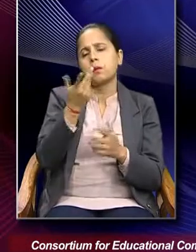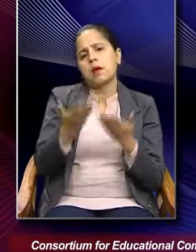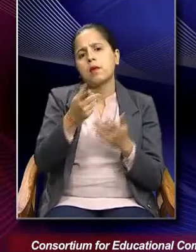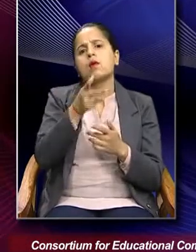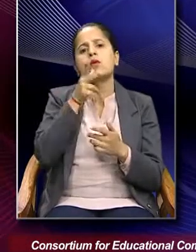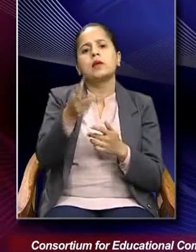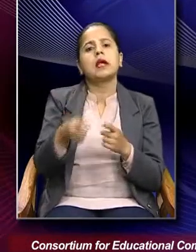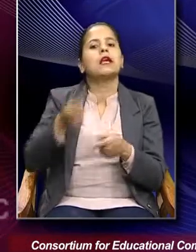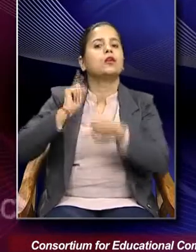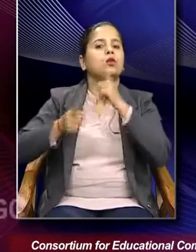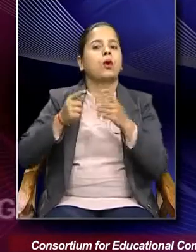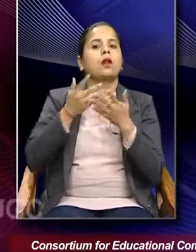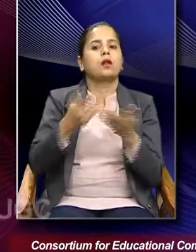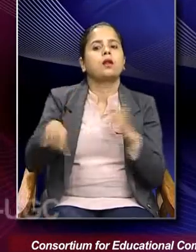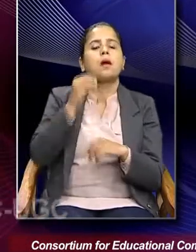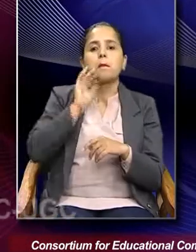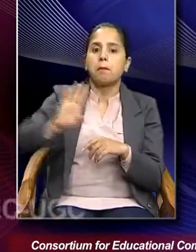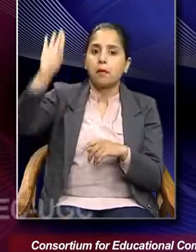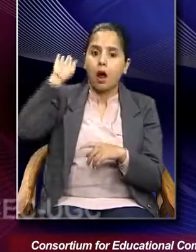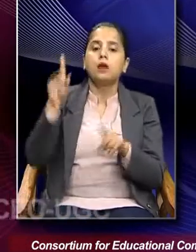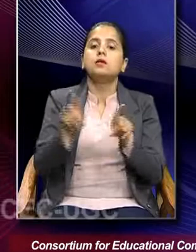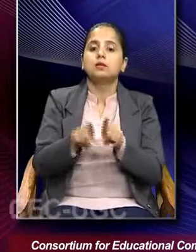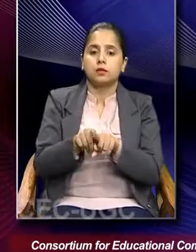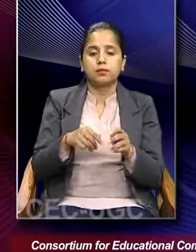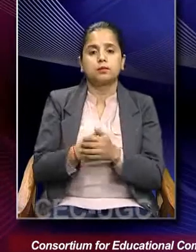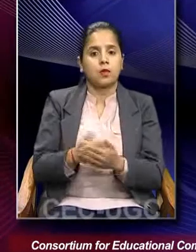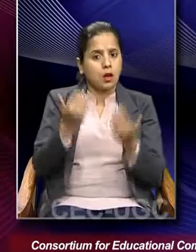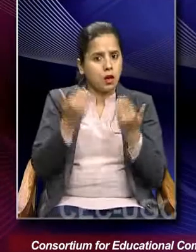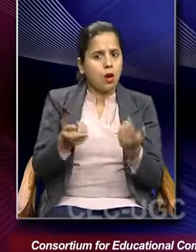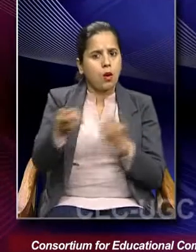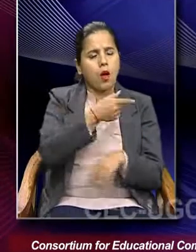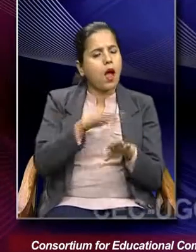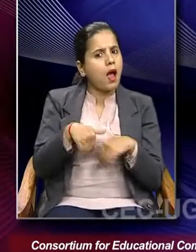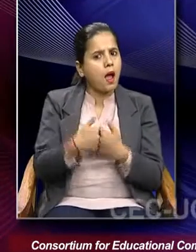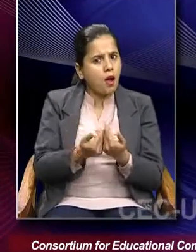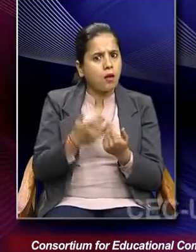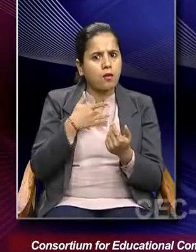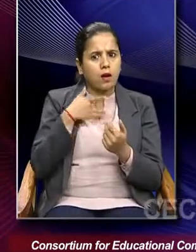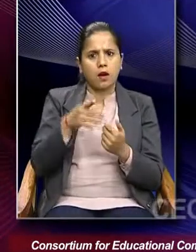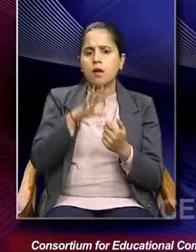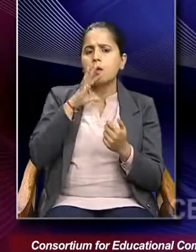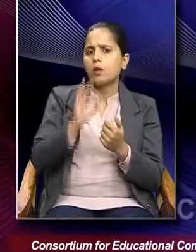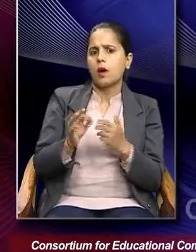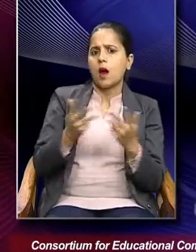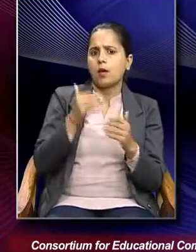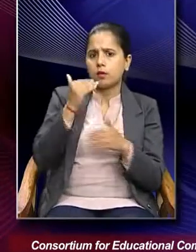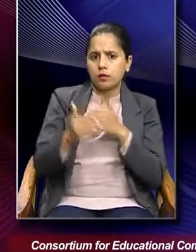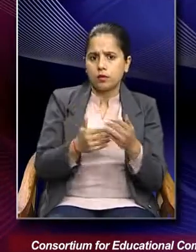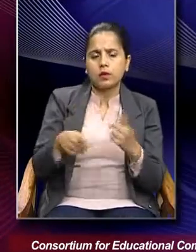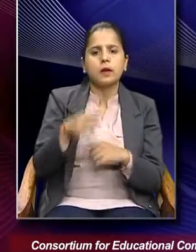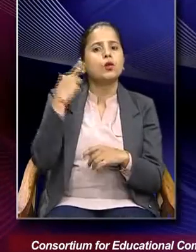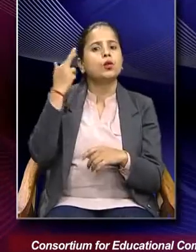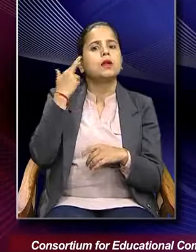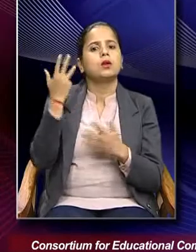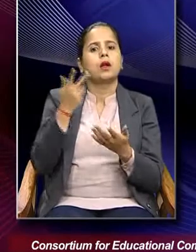even a historical product of past. Now, how this thing becomes a reality? It is because of